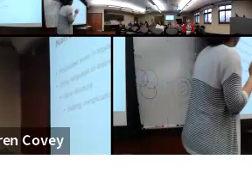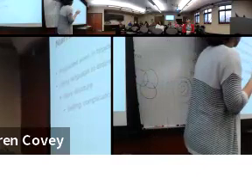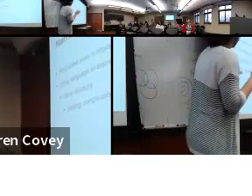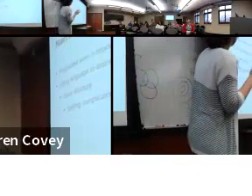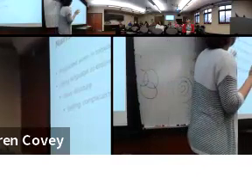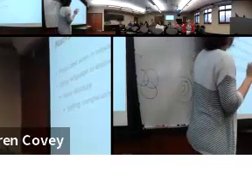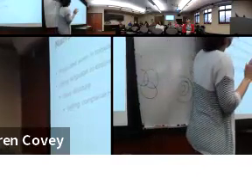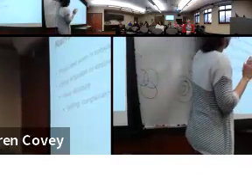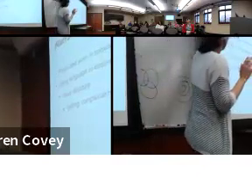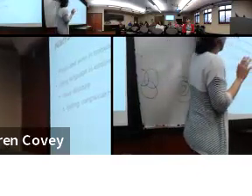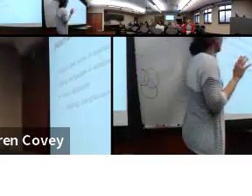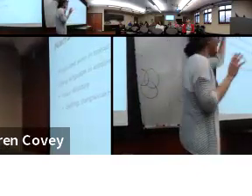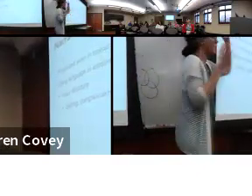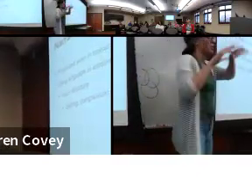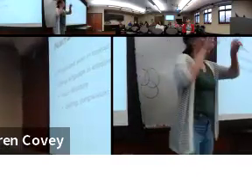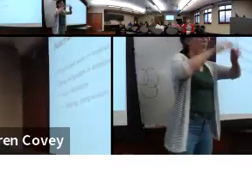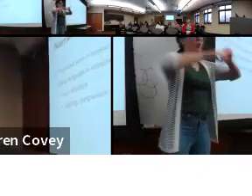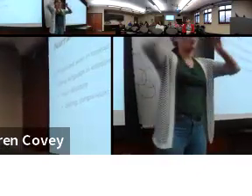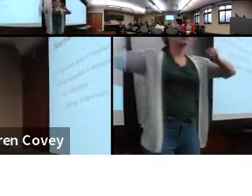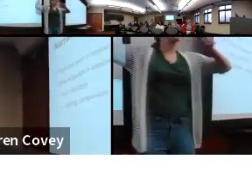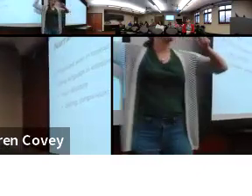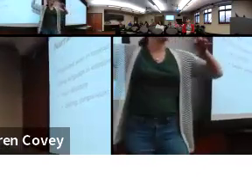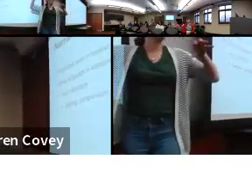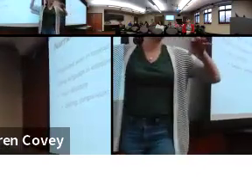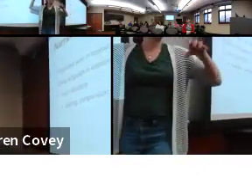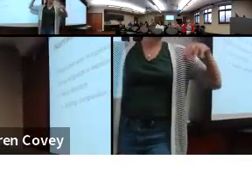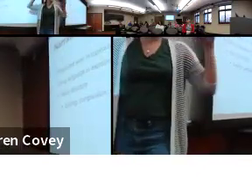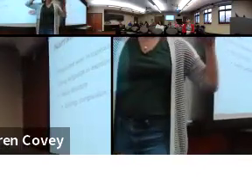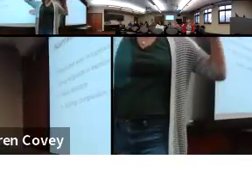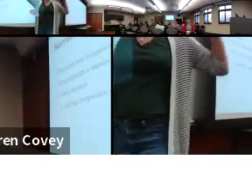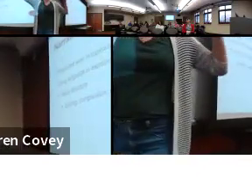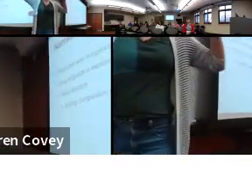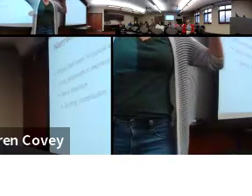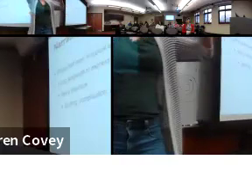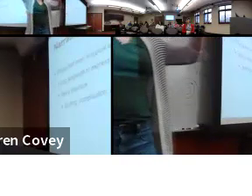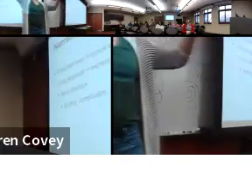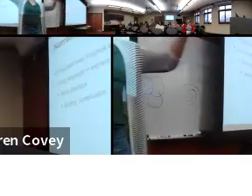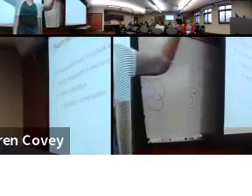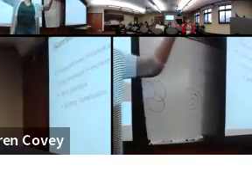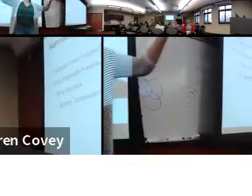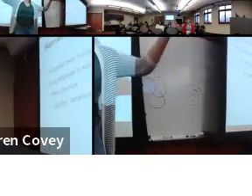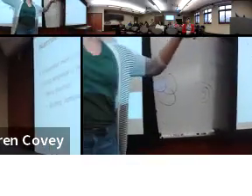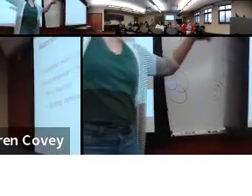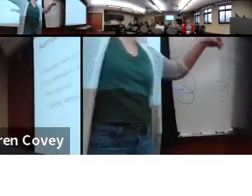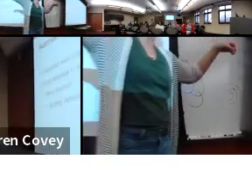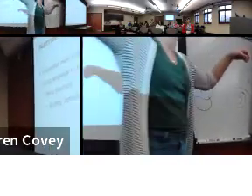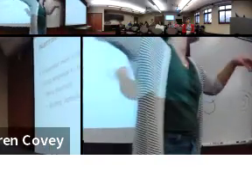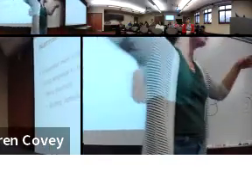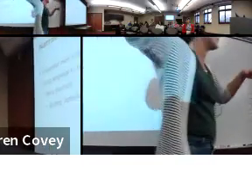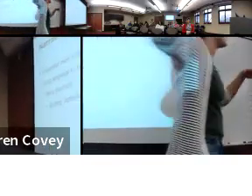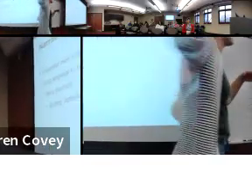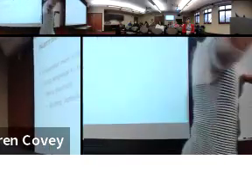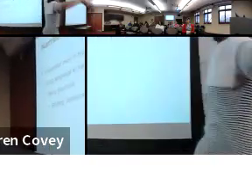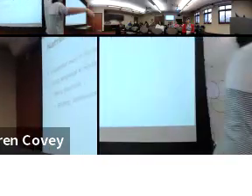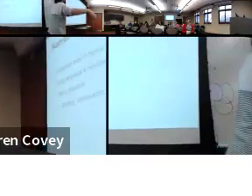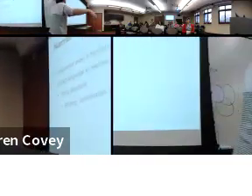What we know less about is what happens when you go beyond the sentence level. So what happens when you have to use your language to tell a story and make connections